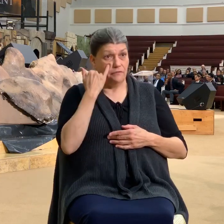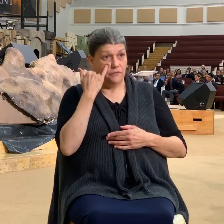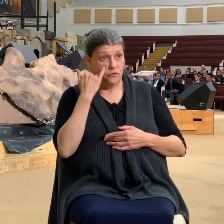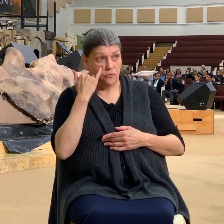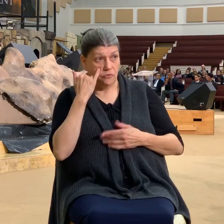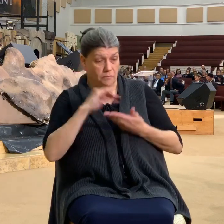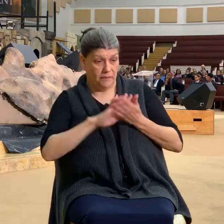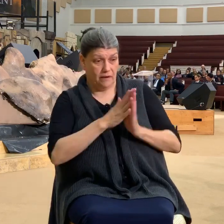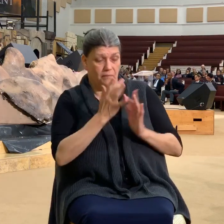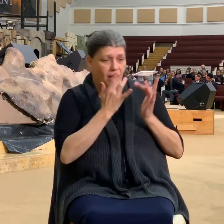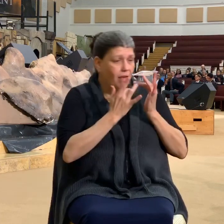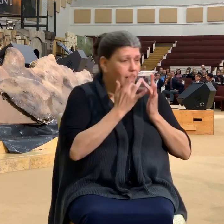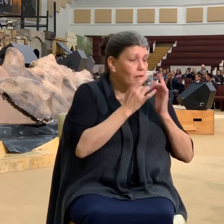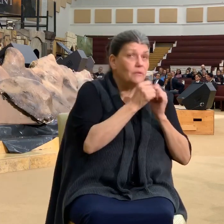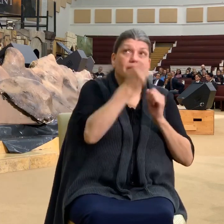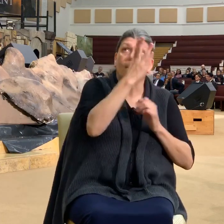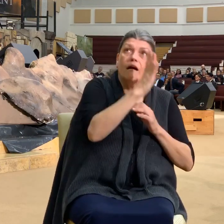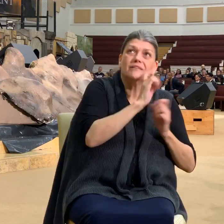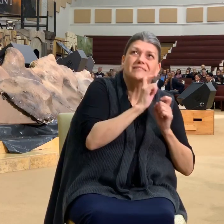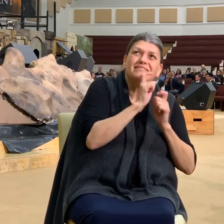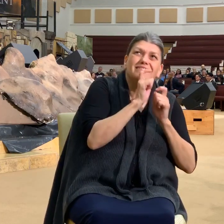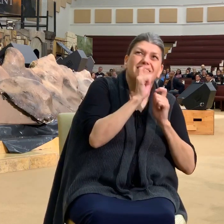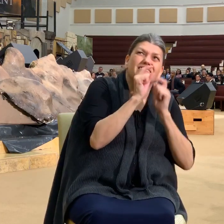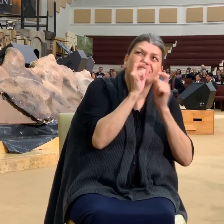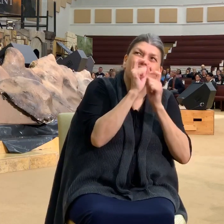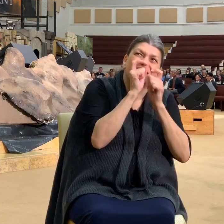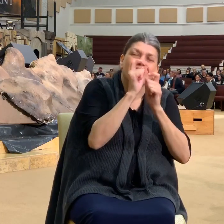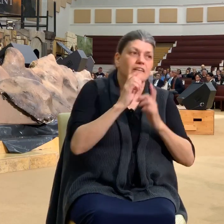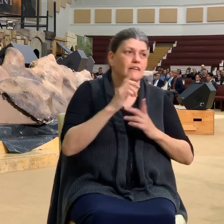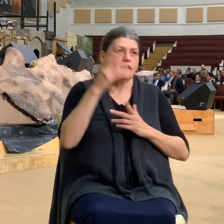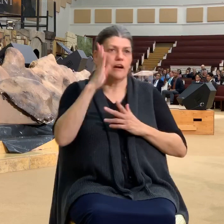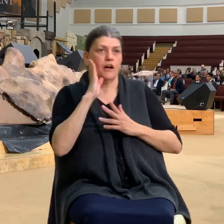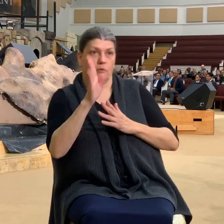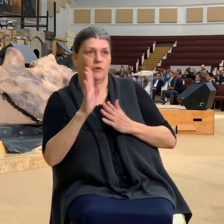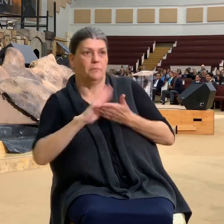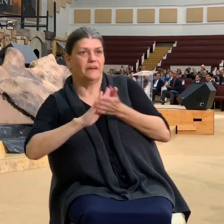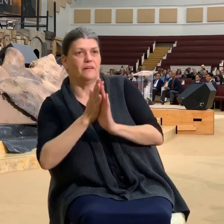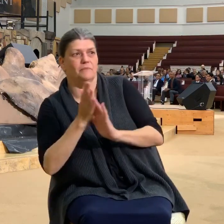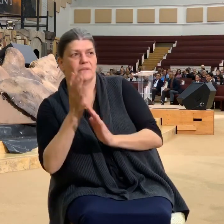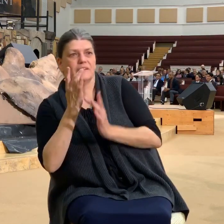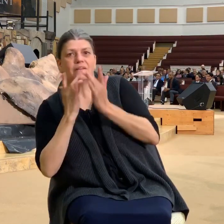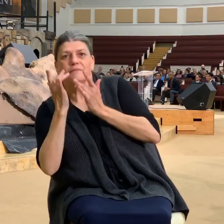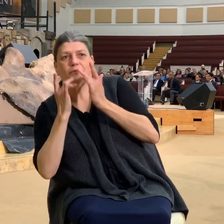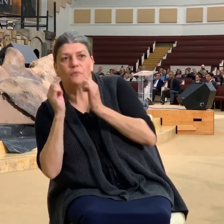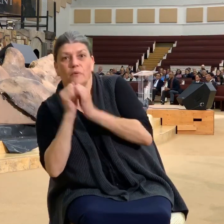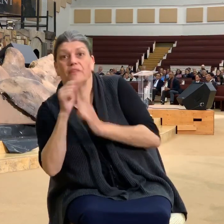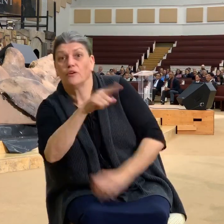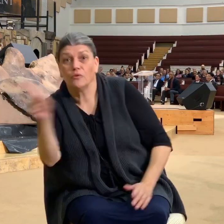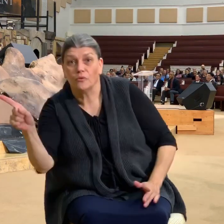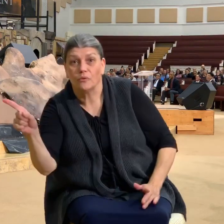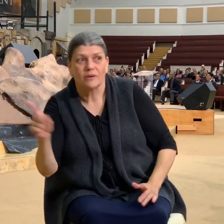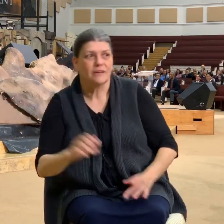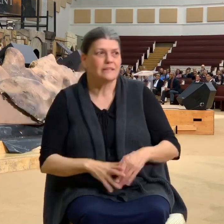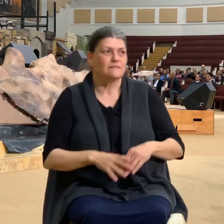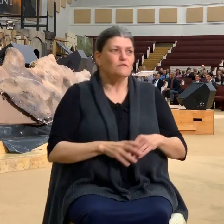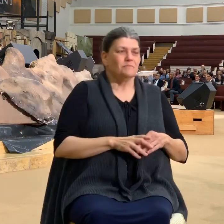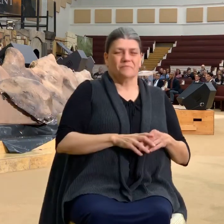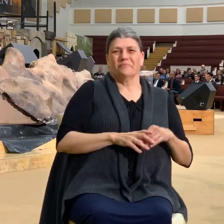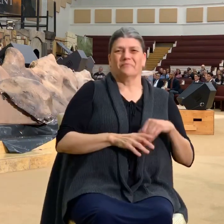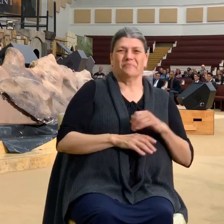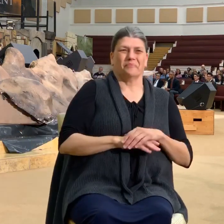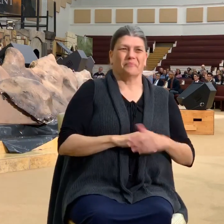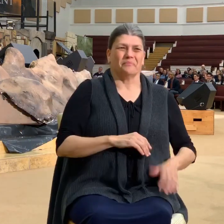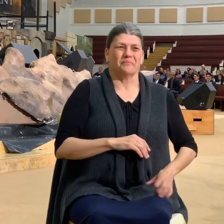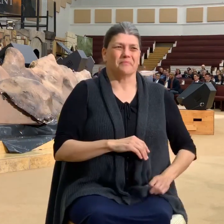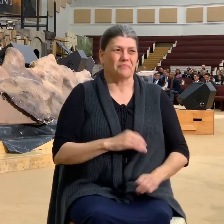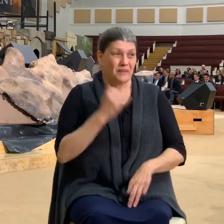God, God will get changey with you. Now you may not know what changey is, but if you're a Southerner, that means